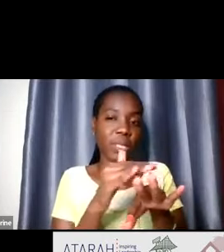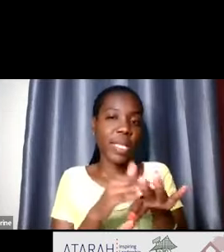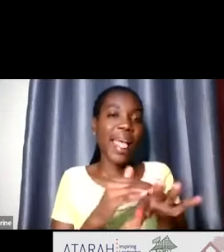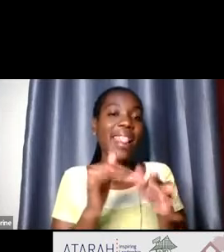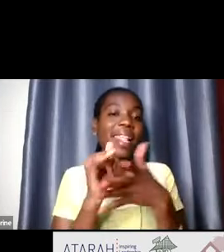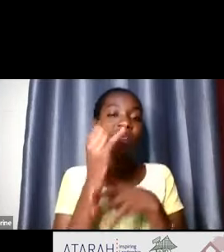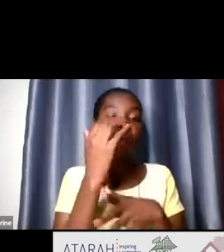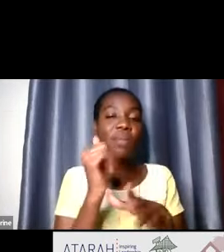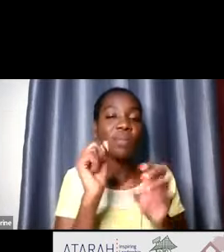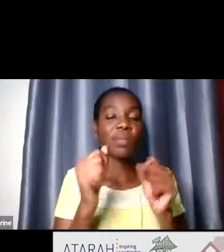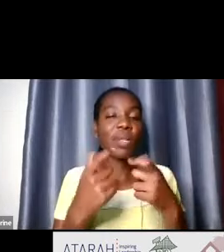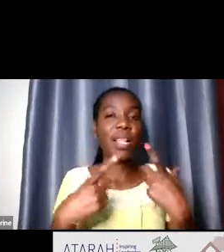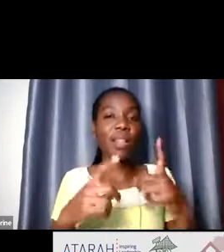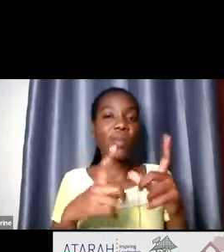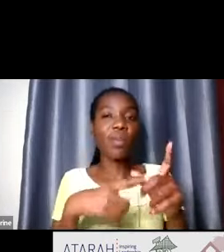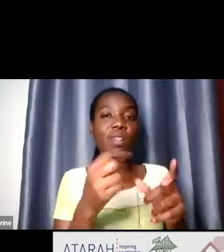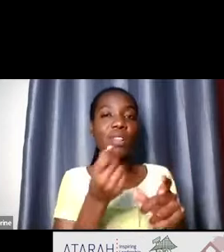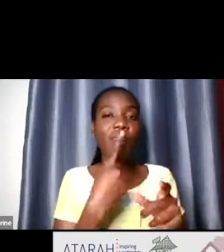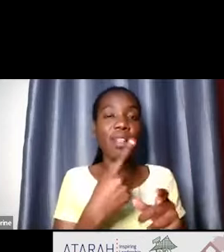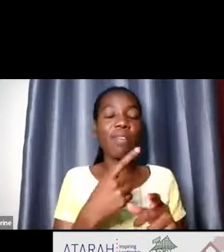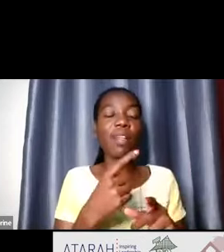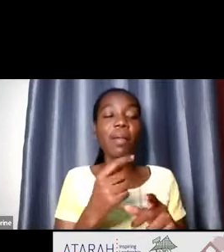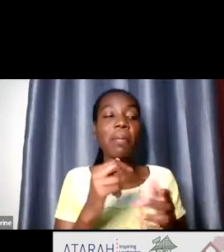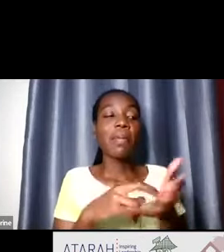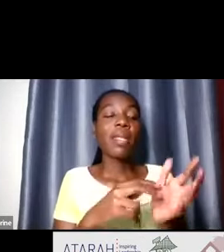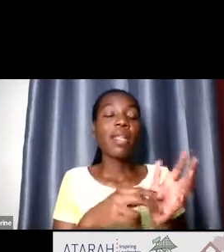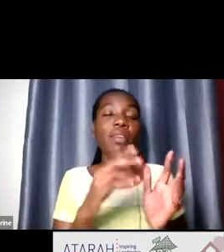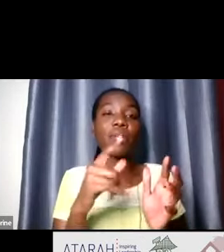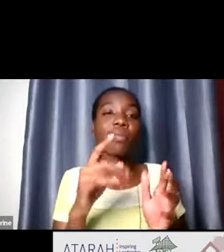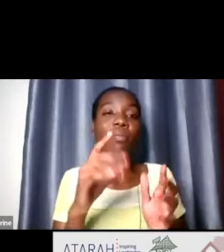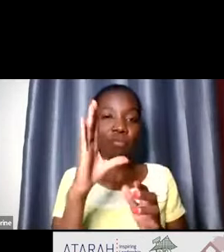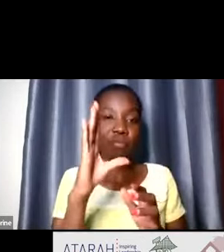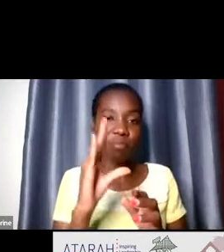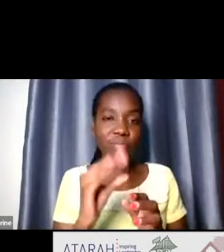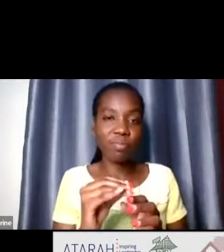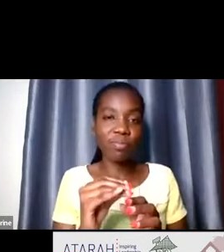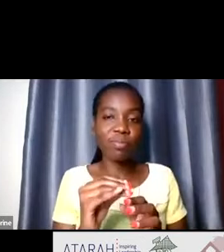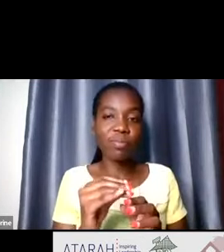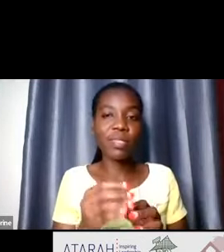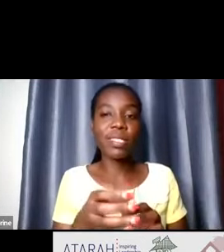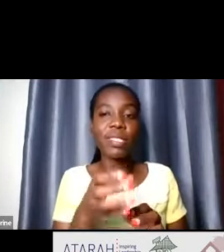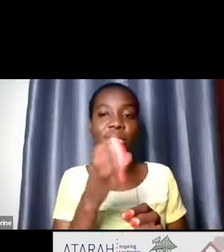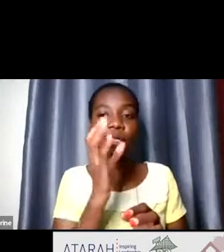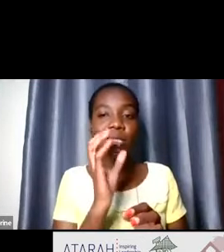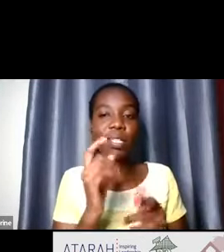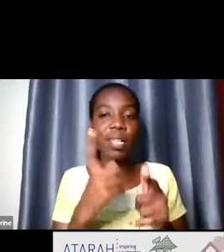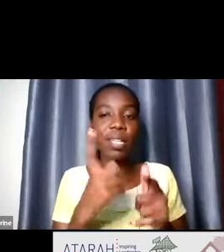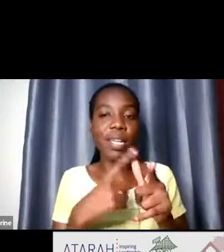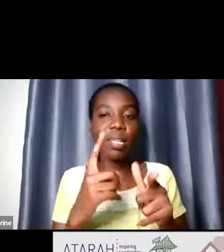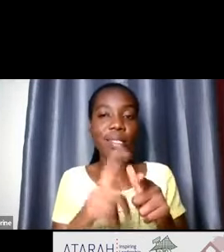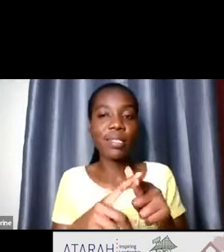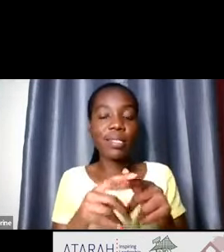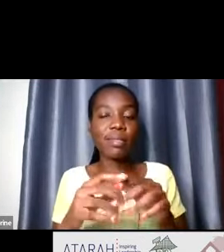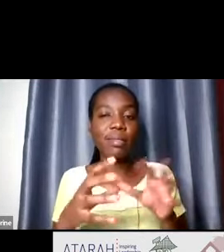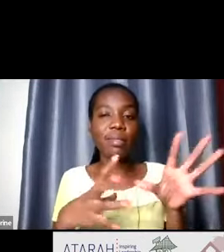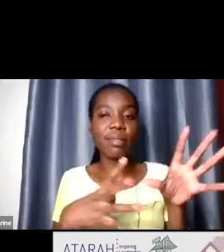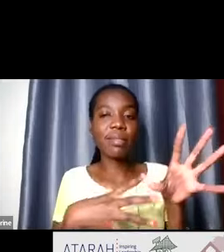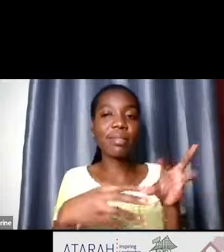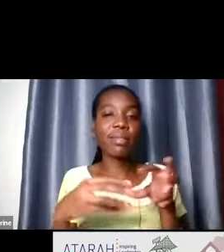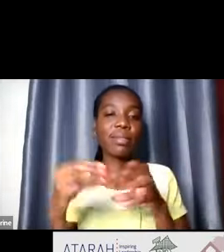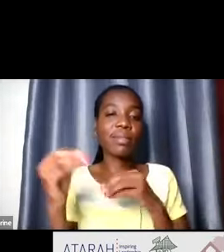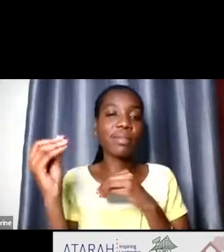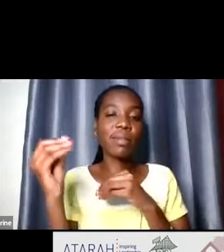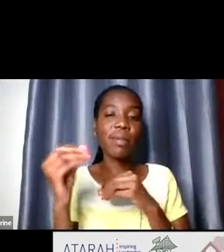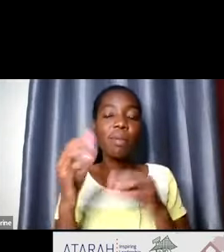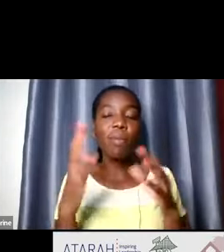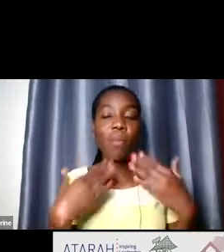in. Detox is where you reduce your intake gradually, so it leaves your body gradually without causing harm.